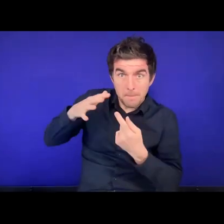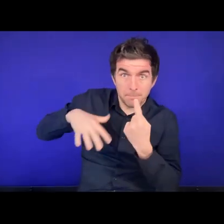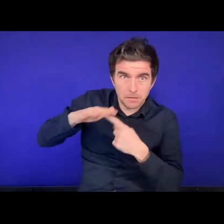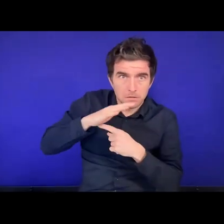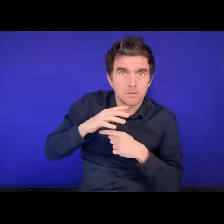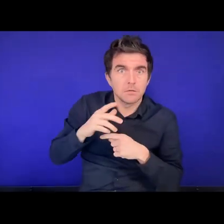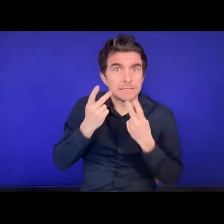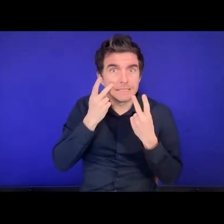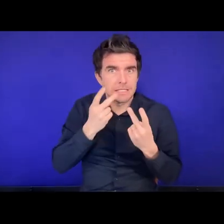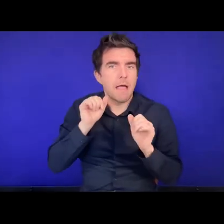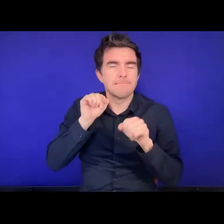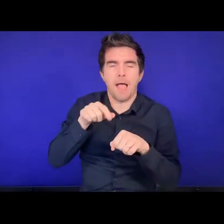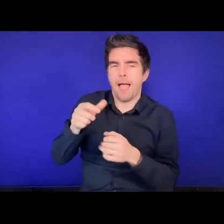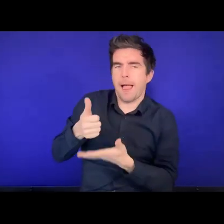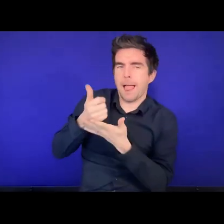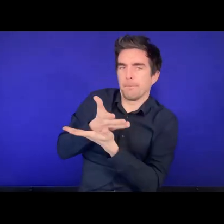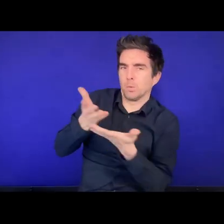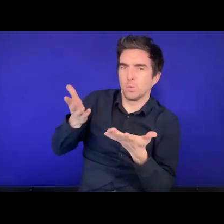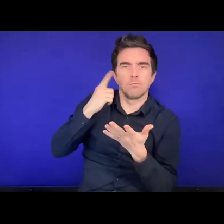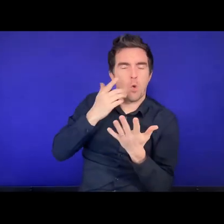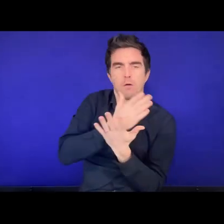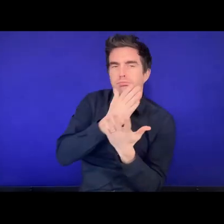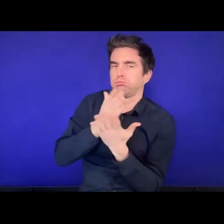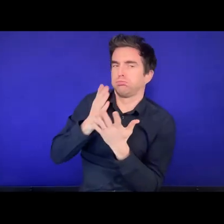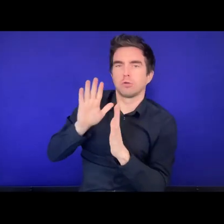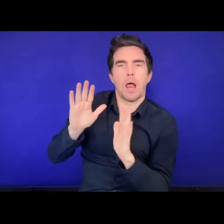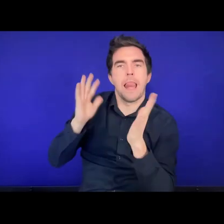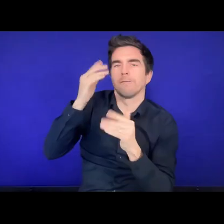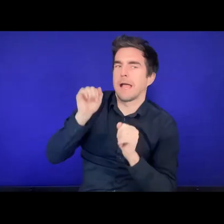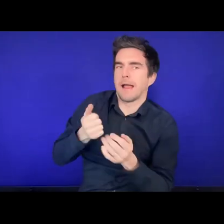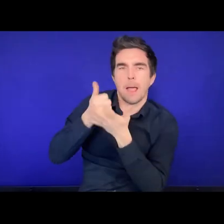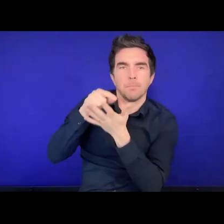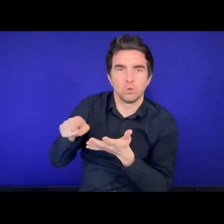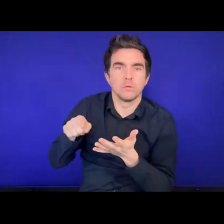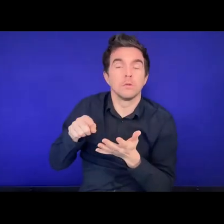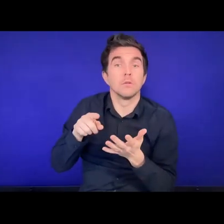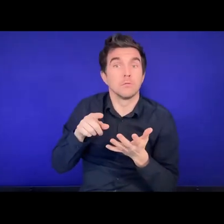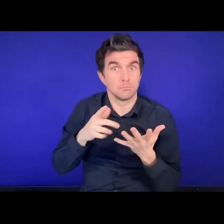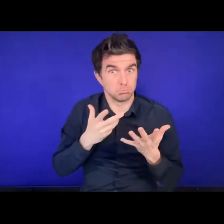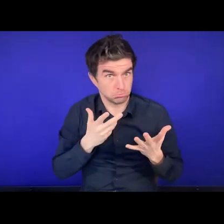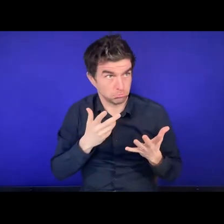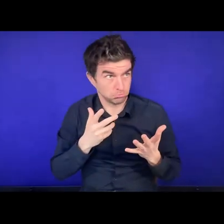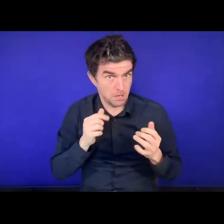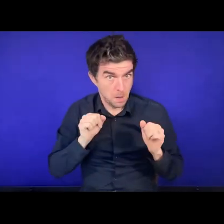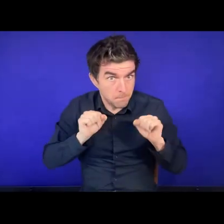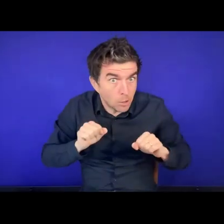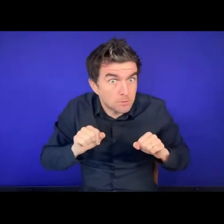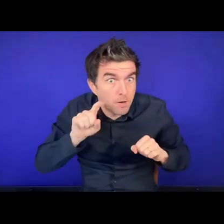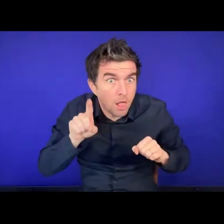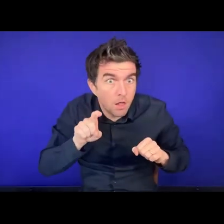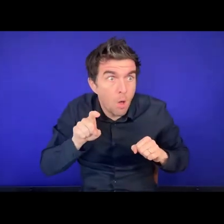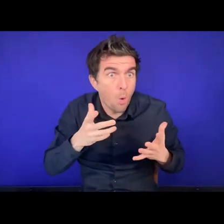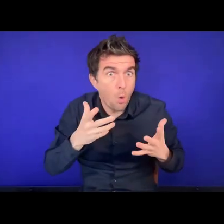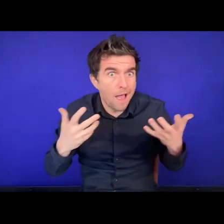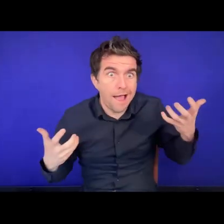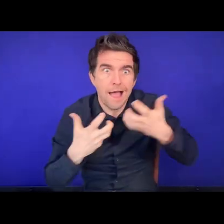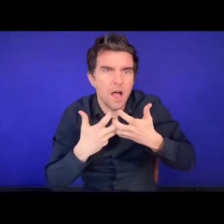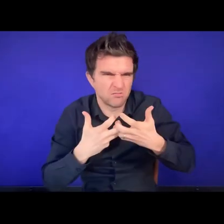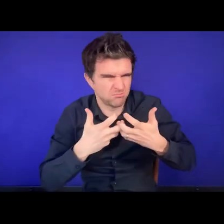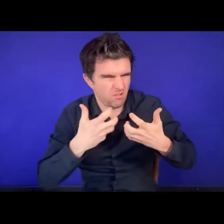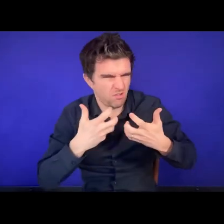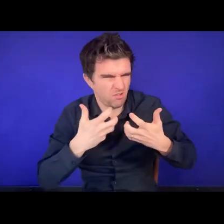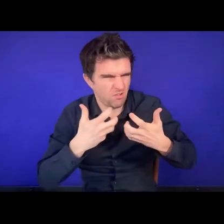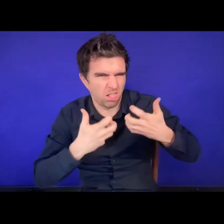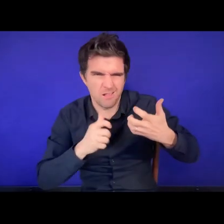practicable. But also, there's a lot of potential harms that come with that as well. So I think that it could